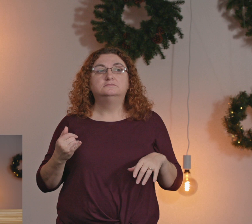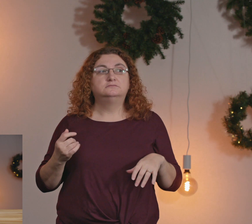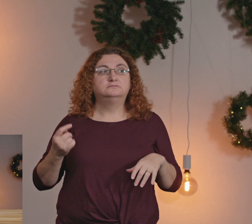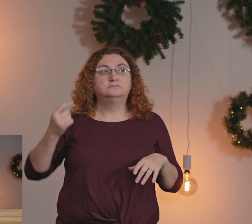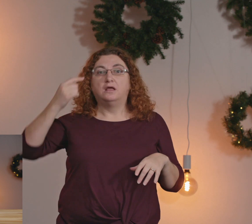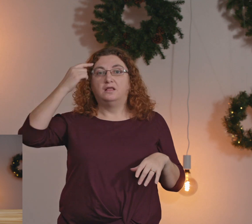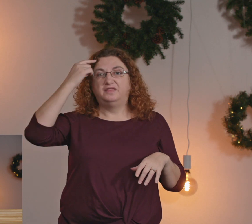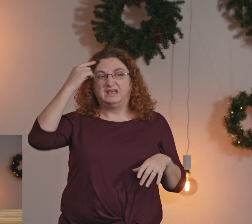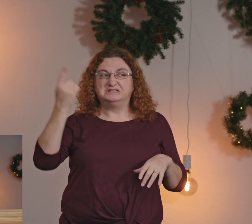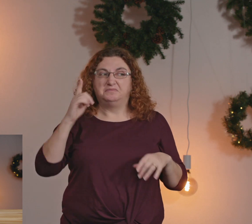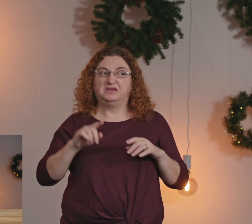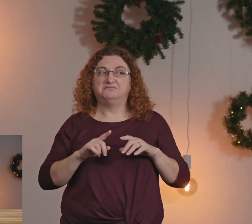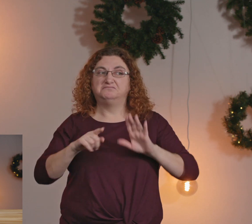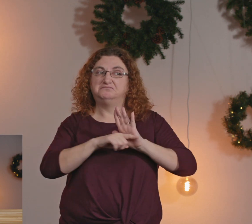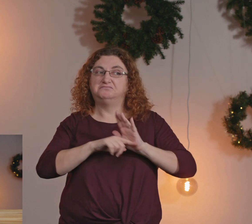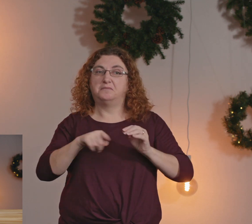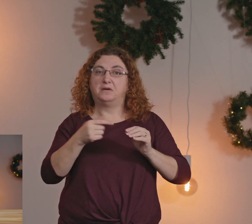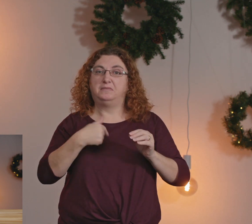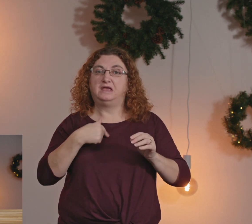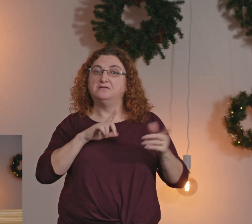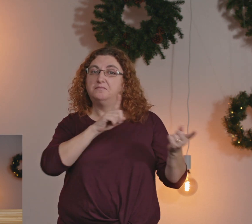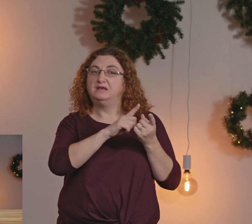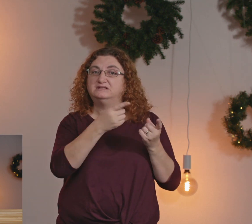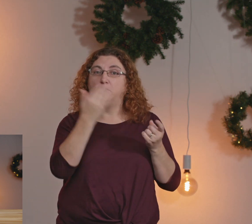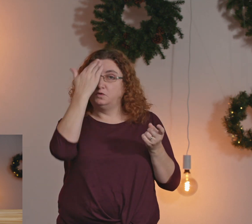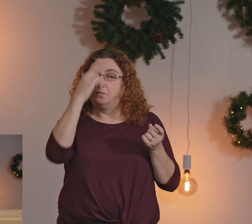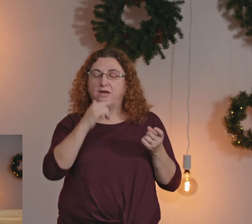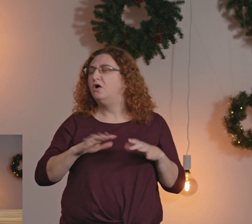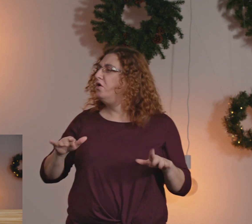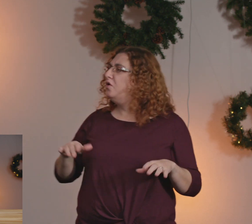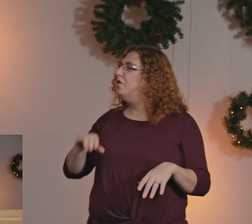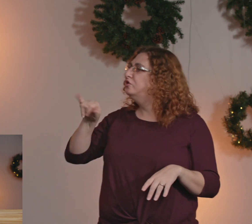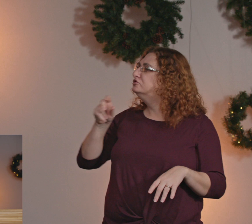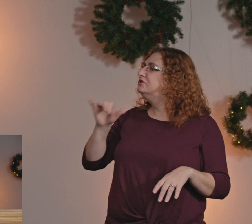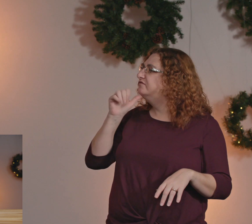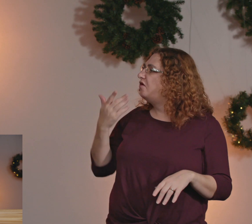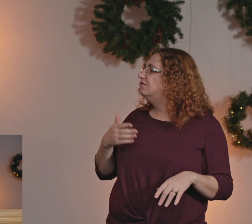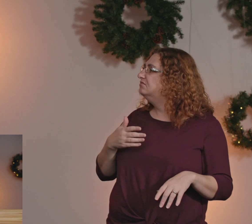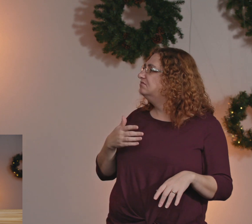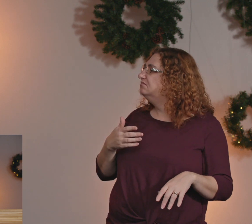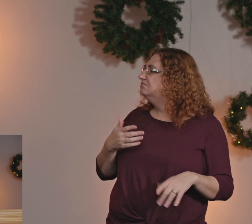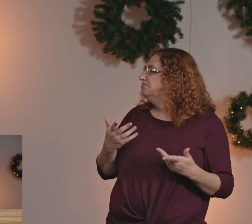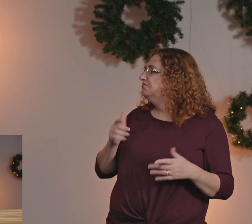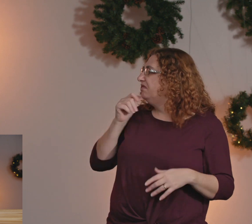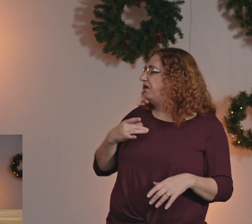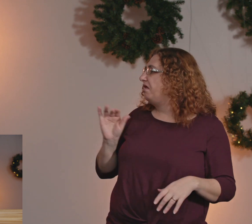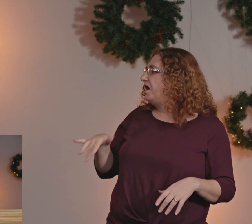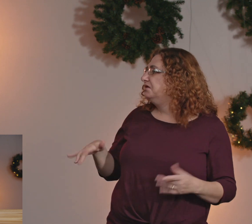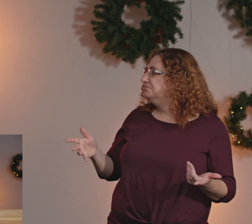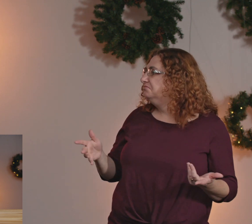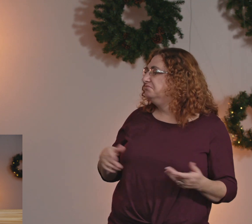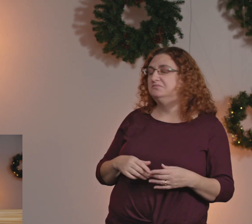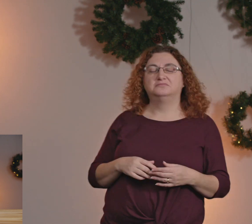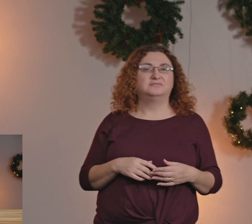who knows me well, and they're like, well, actually, Jeff's not like that. And you probably have friends like that as well. You probably are someone like that, that people might think something